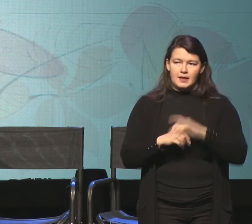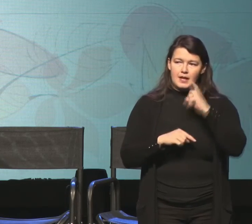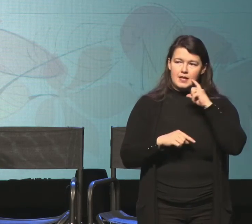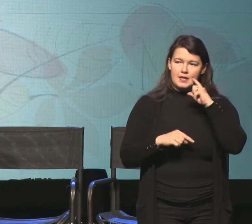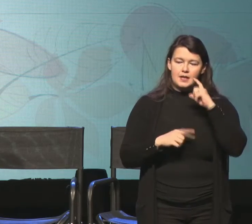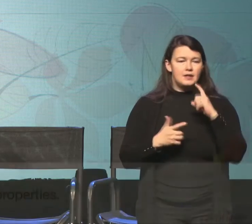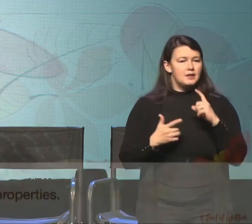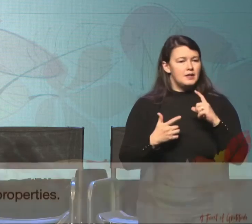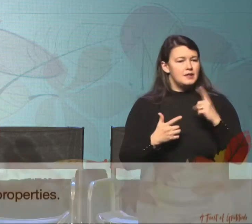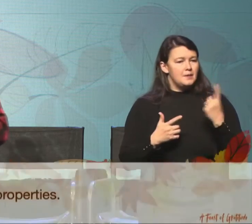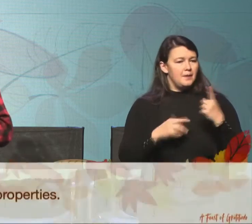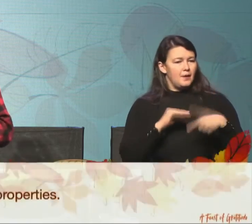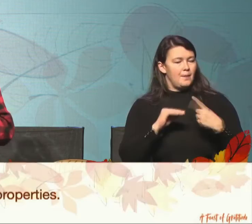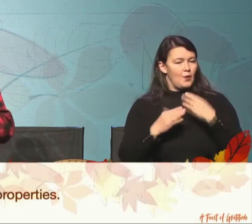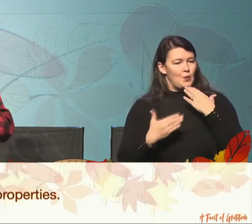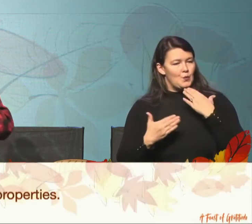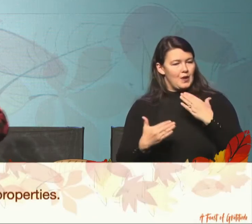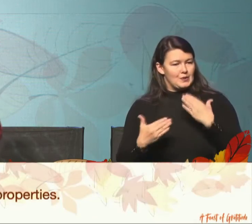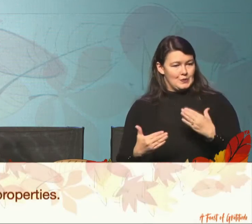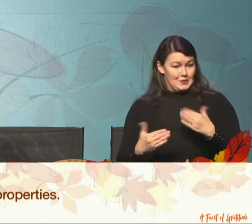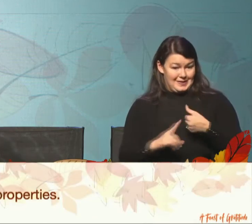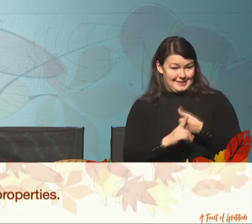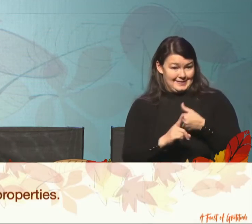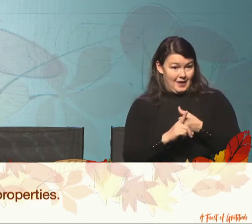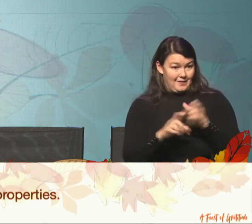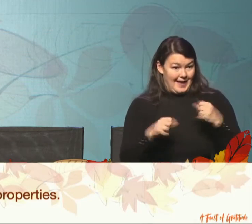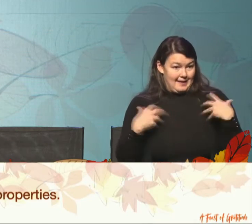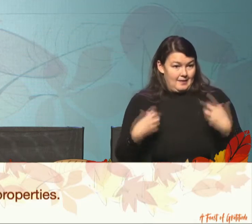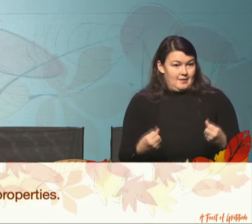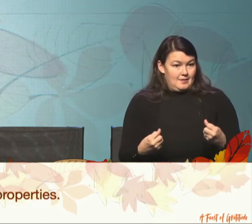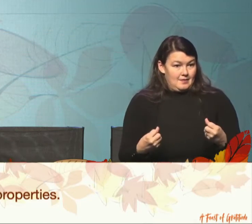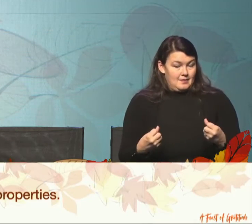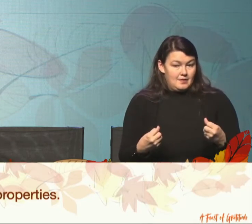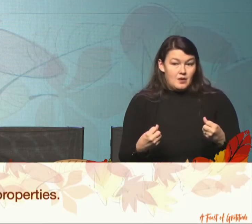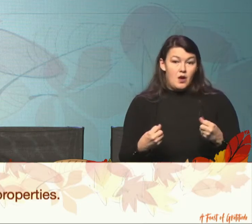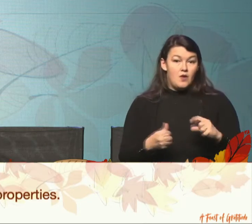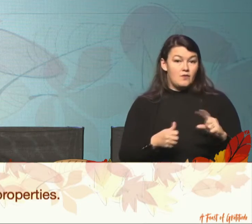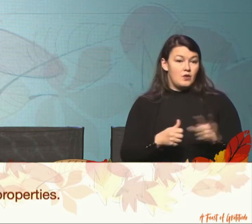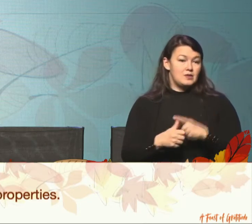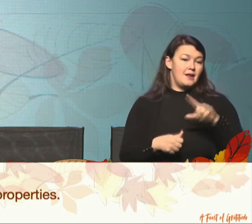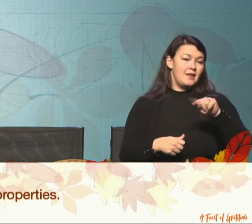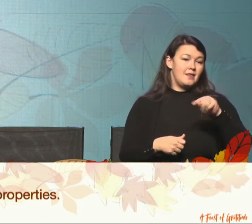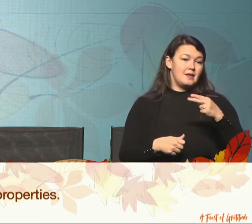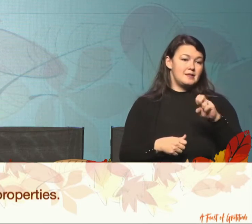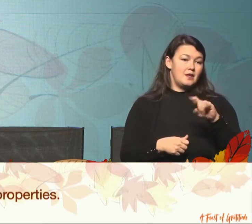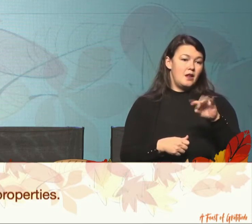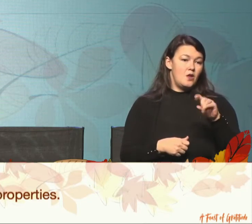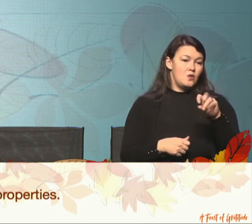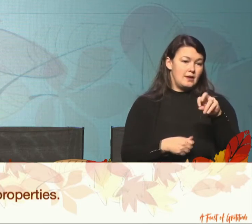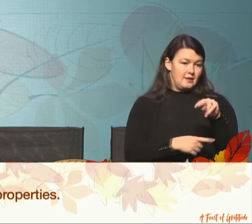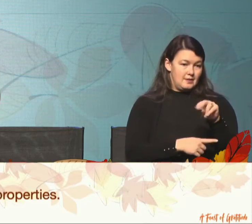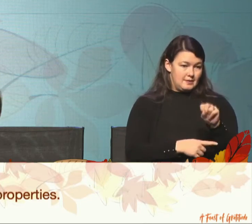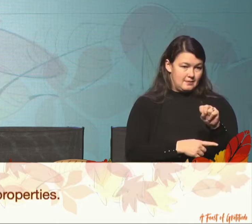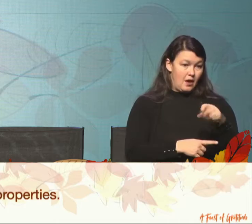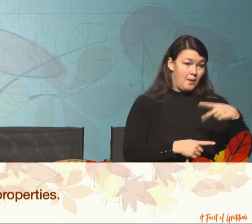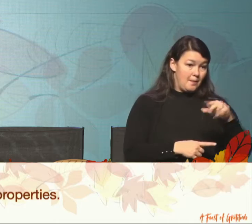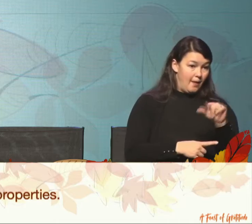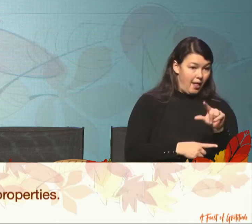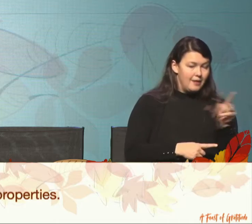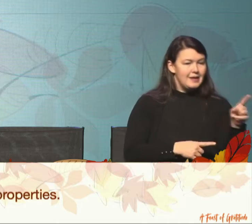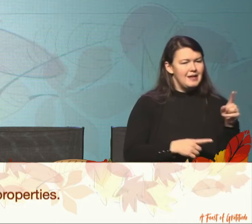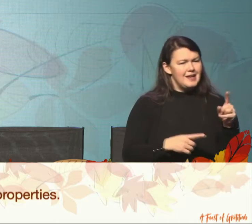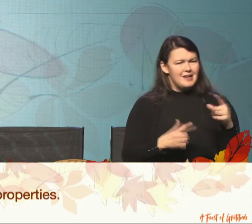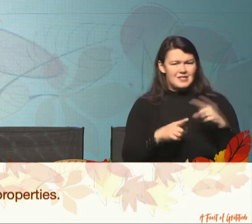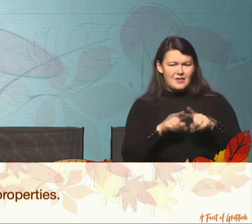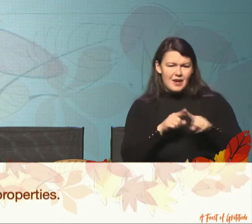that there's something about gratitude that just heals us. In 1 Thessalonians, Paul goes through these arguments about being thankful for